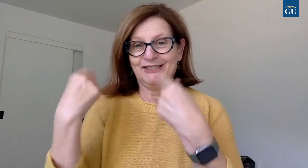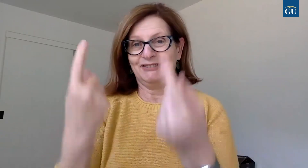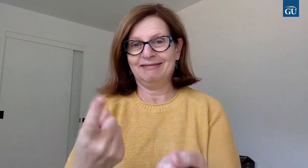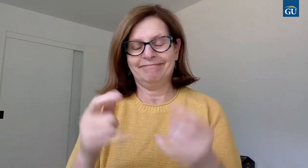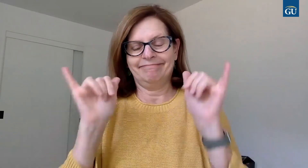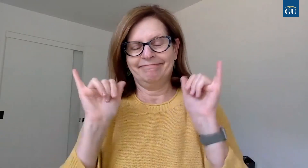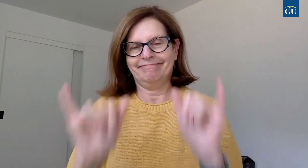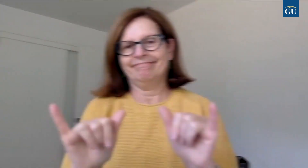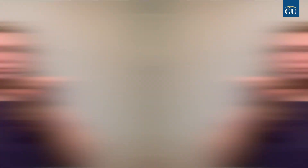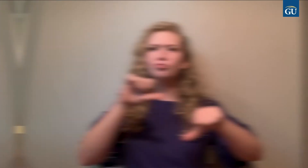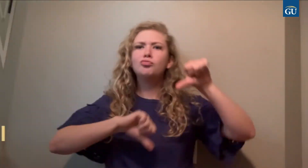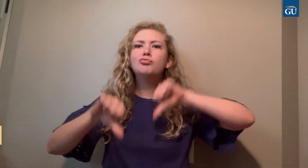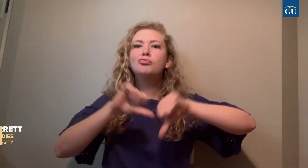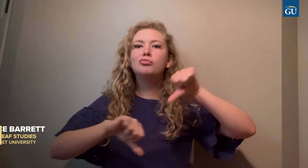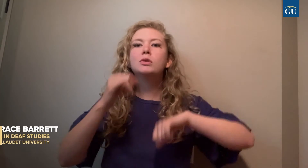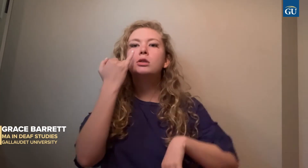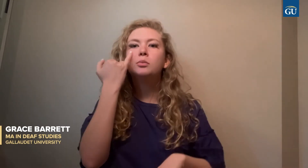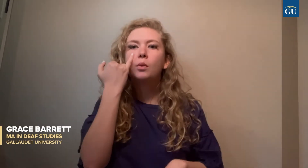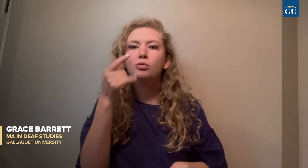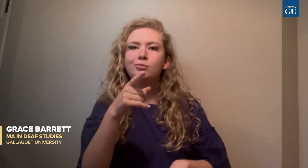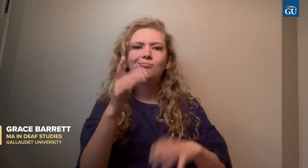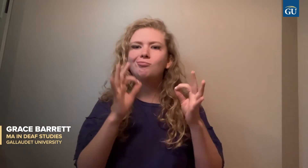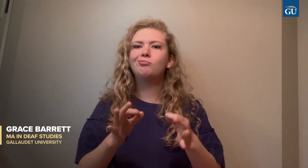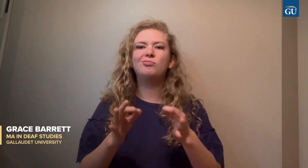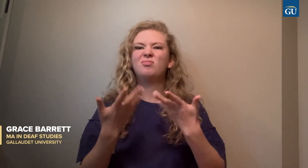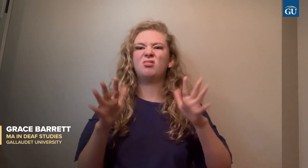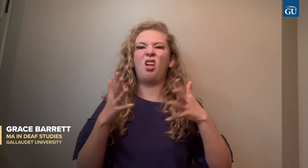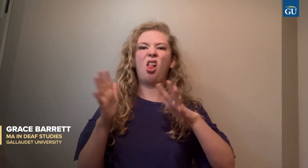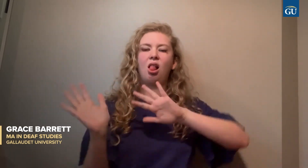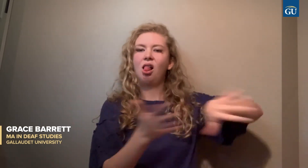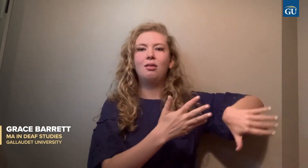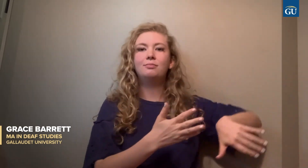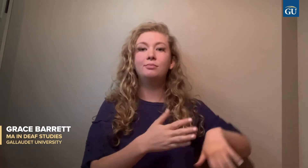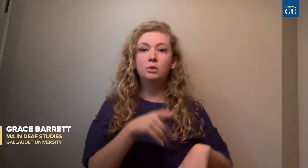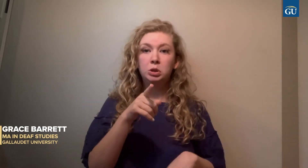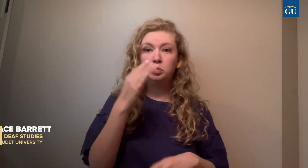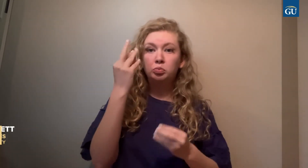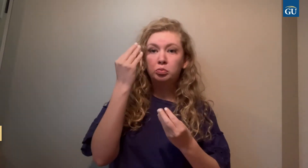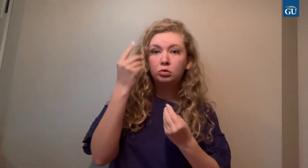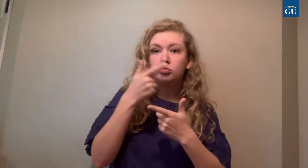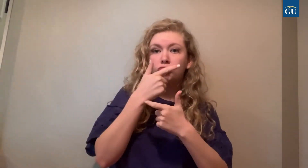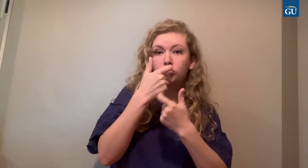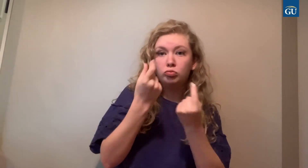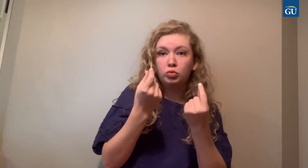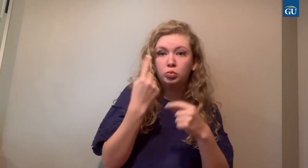never changed since then. Was there any other thing that you wanted to do with your life?